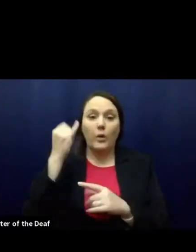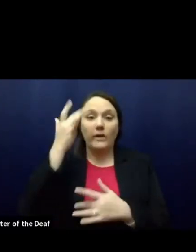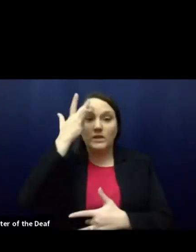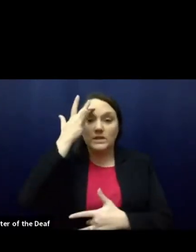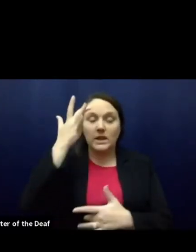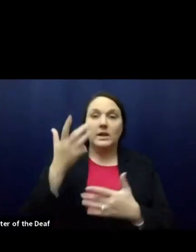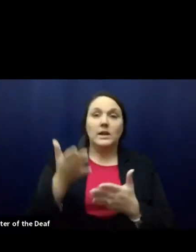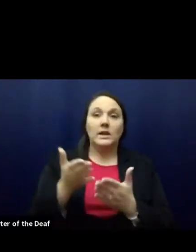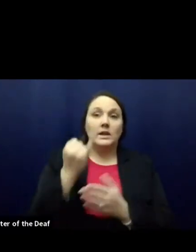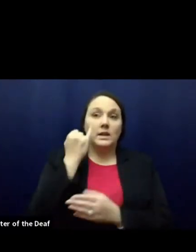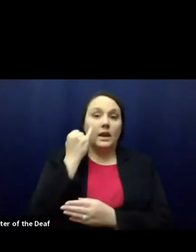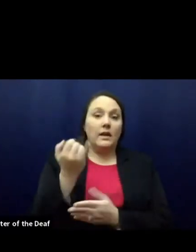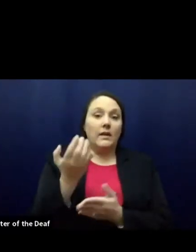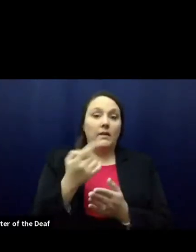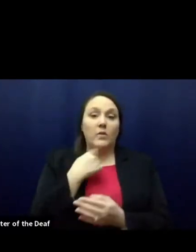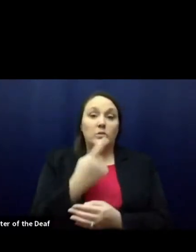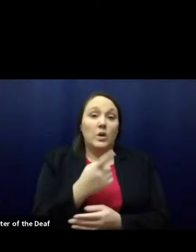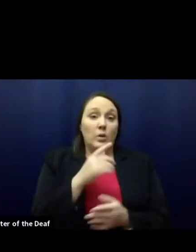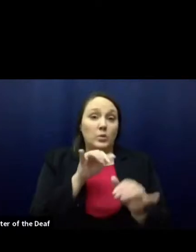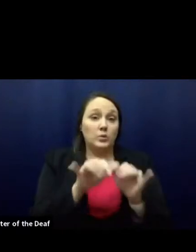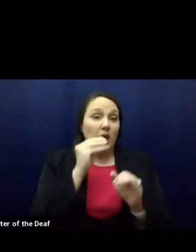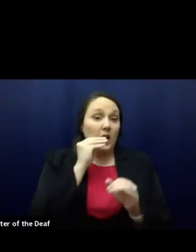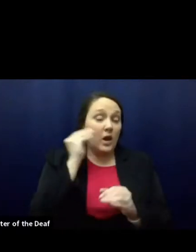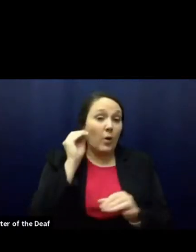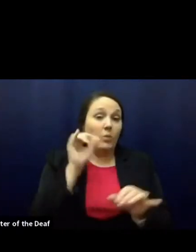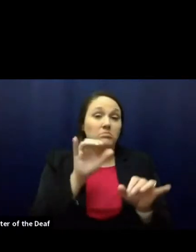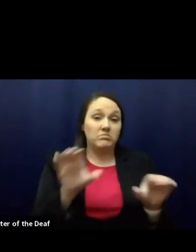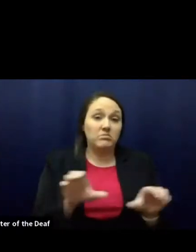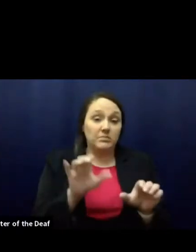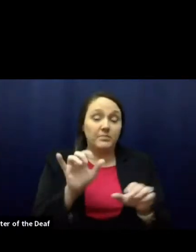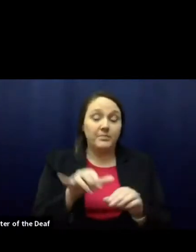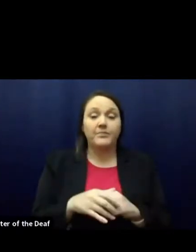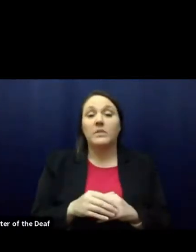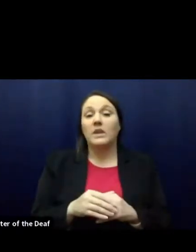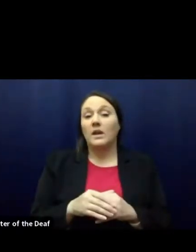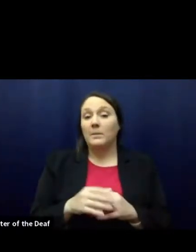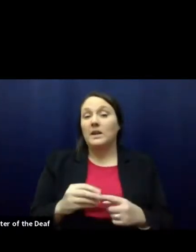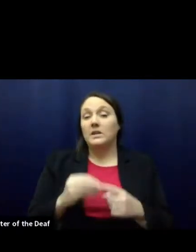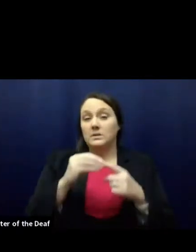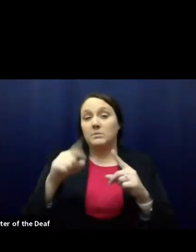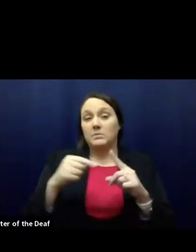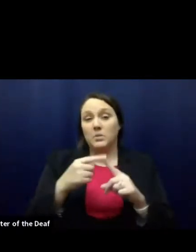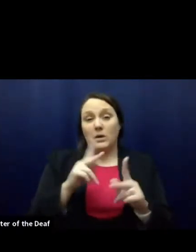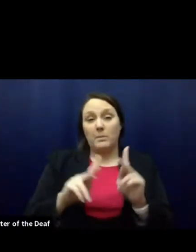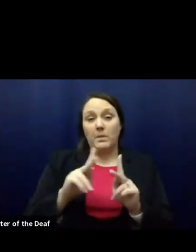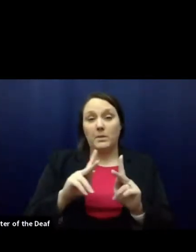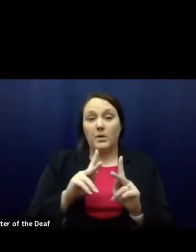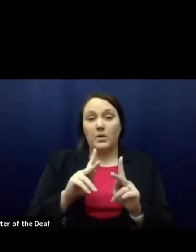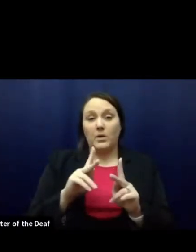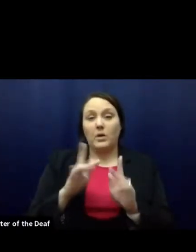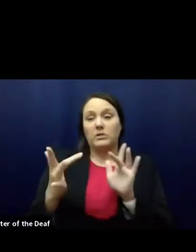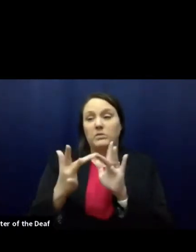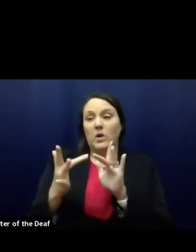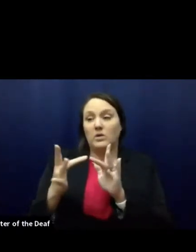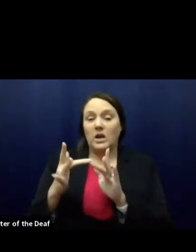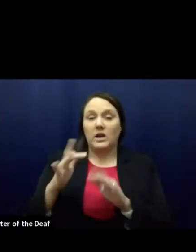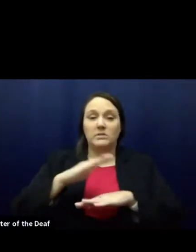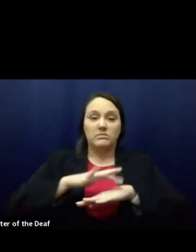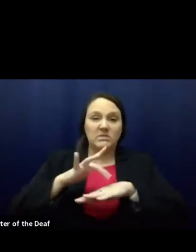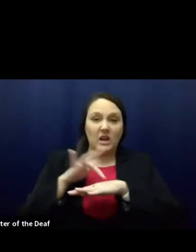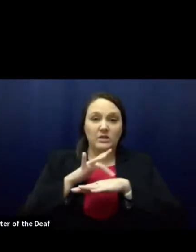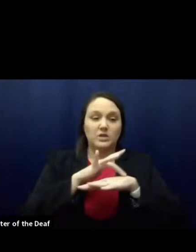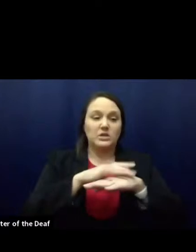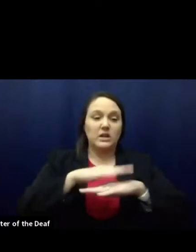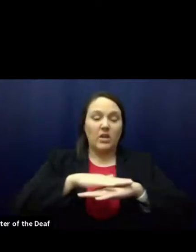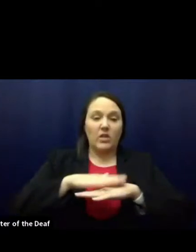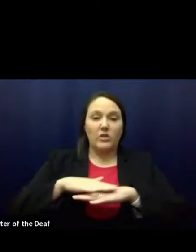home, and that you're frequently disinfecting surfaces, especially when people are in more and in contact with surfaces more. All right,